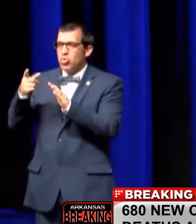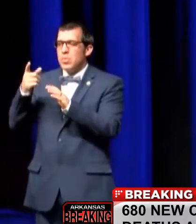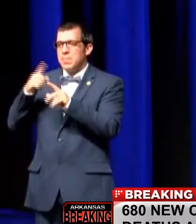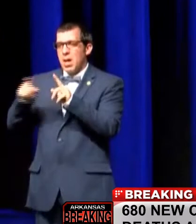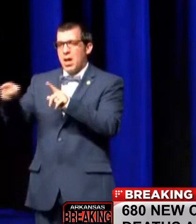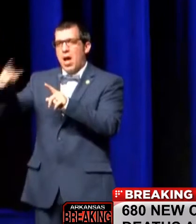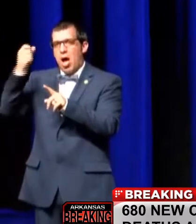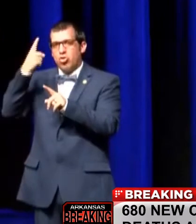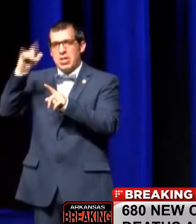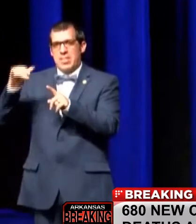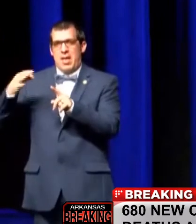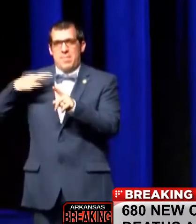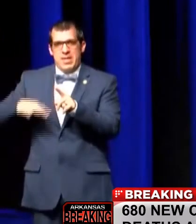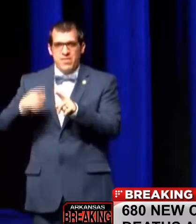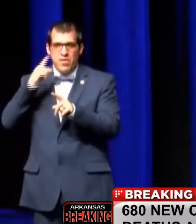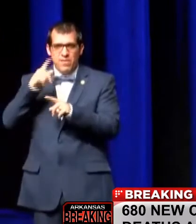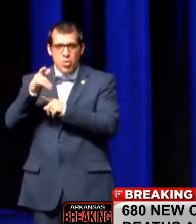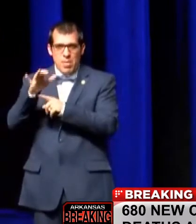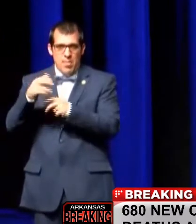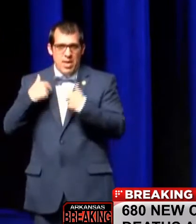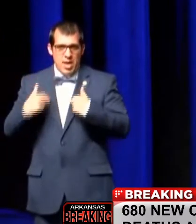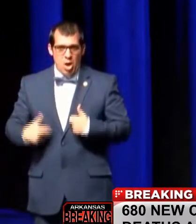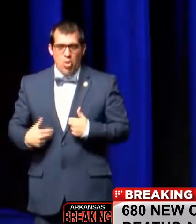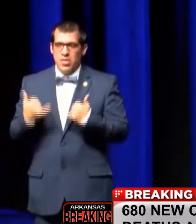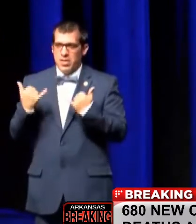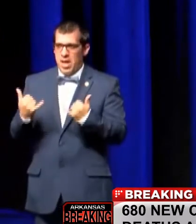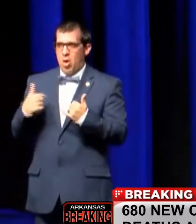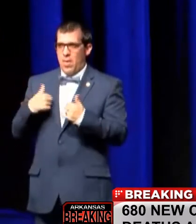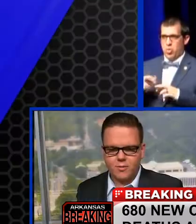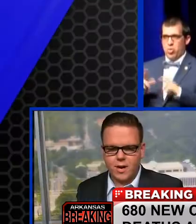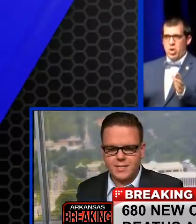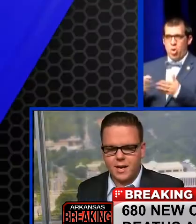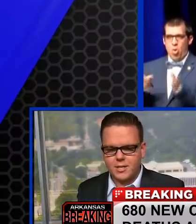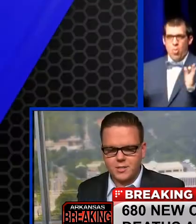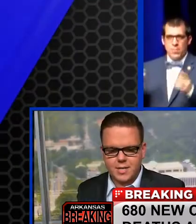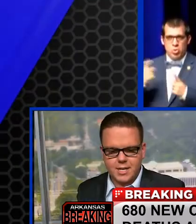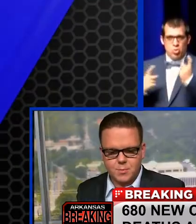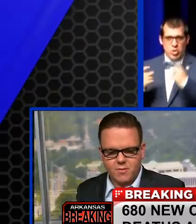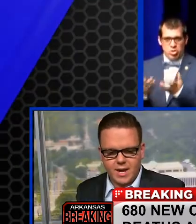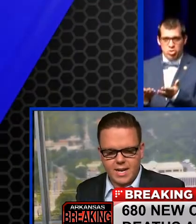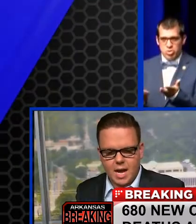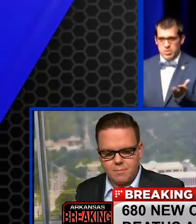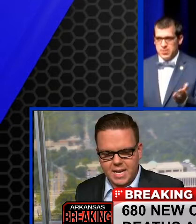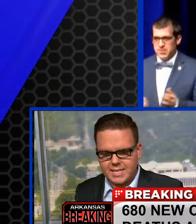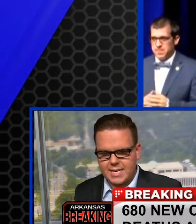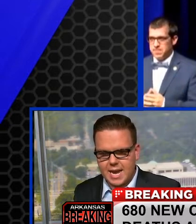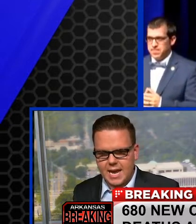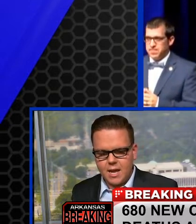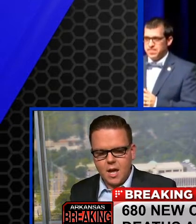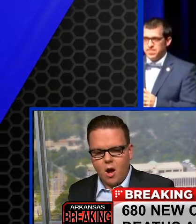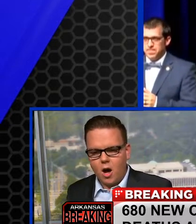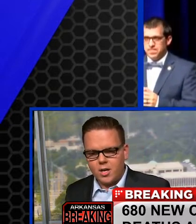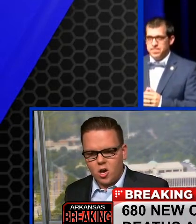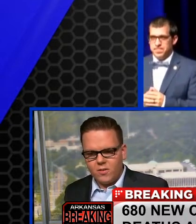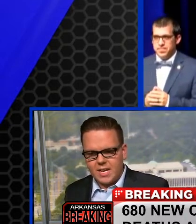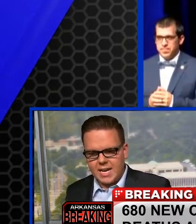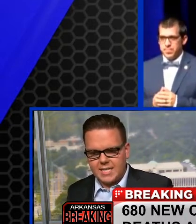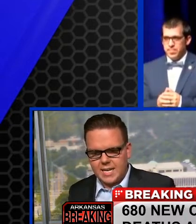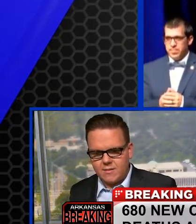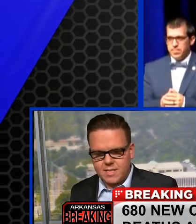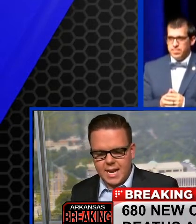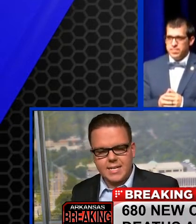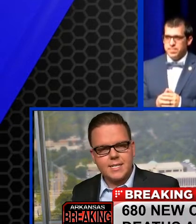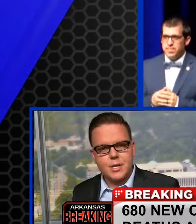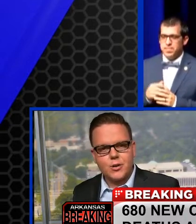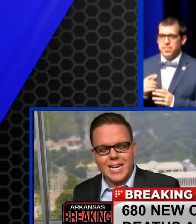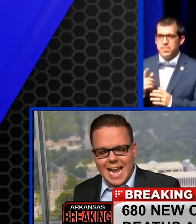that. With that, we're happy to take it. You are listening to Governor Asa Hutchinson. He's providing an update today on COVID-19